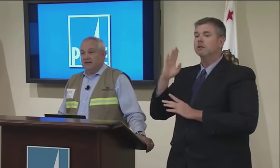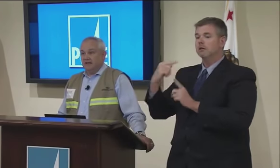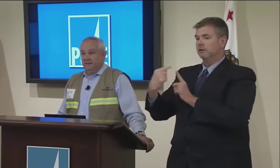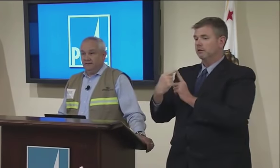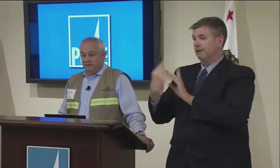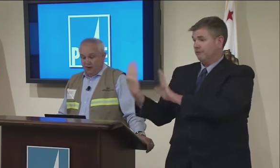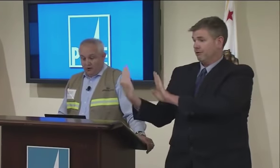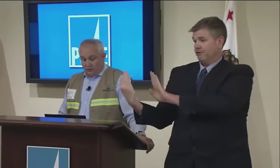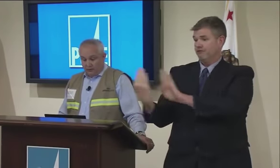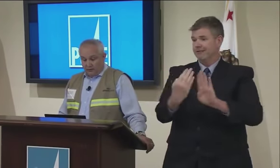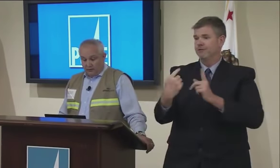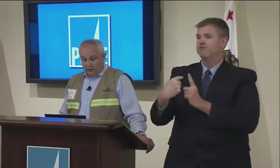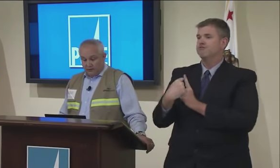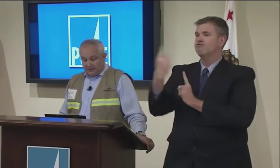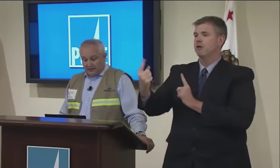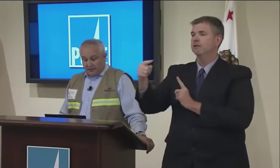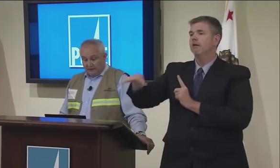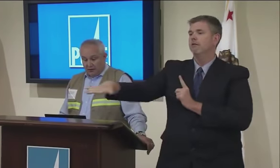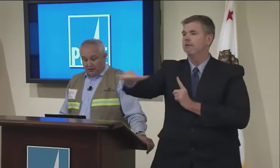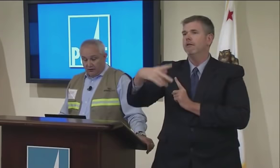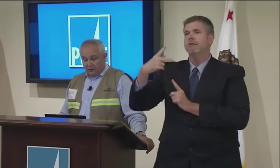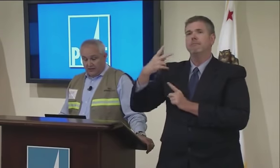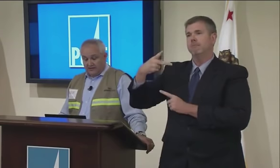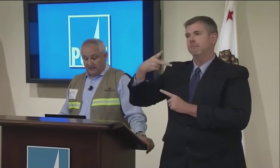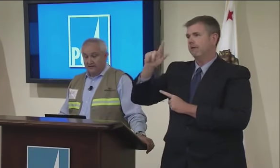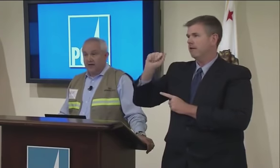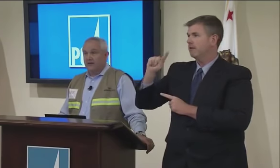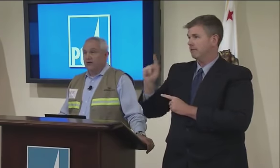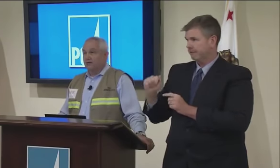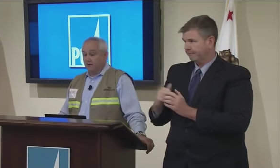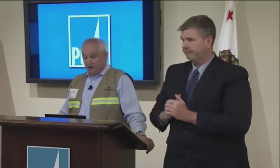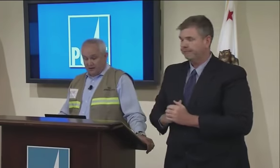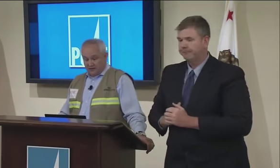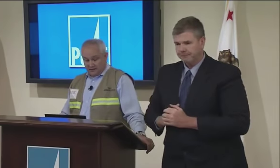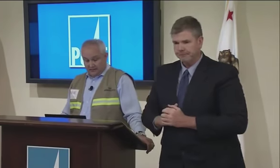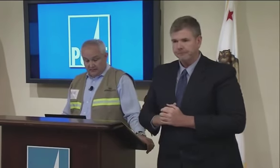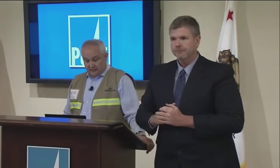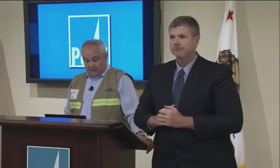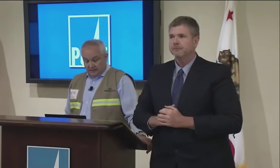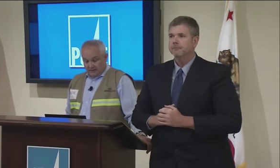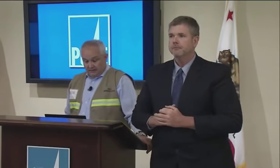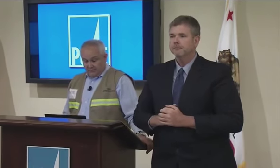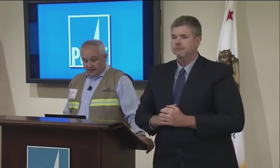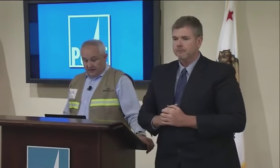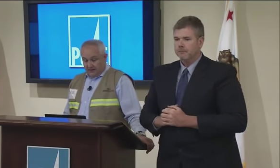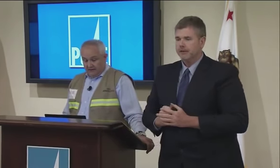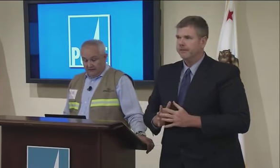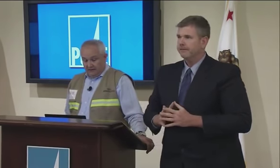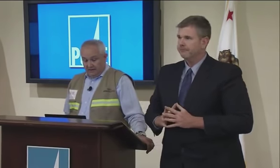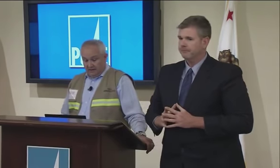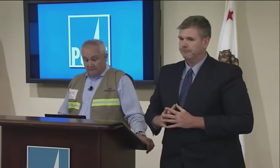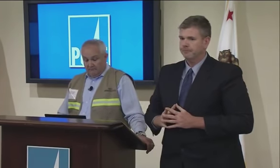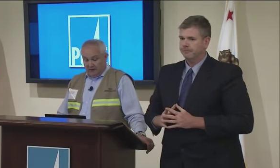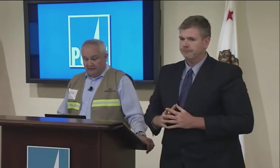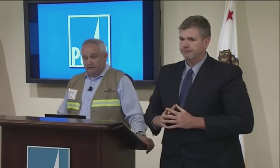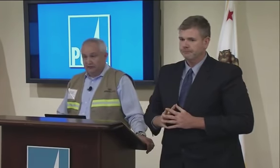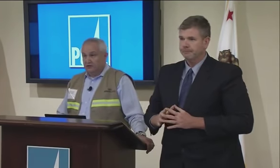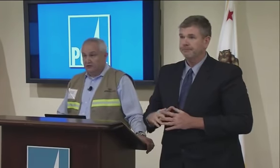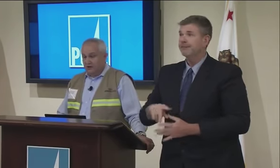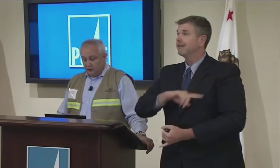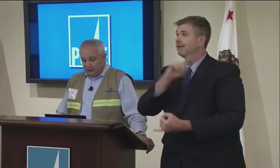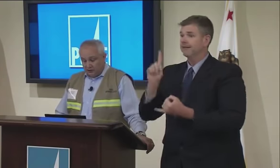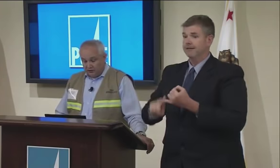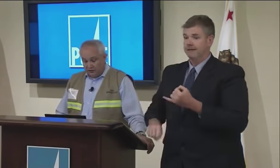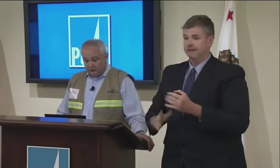not safe, we will then proceed to the Embarcadero Plaza at the end of Market. Finally, active